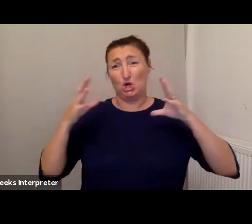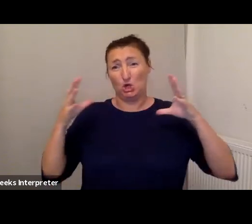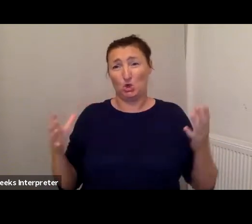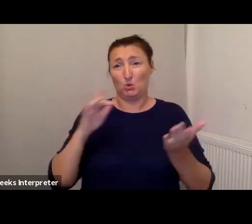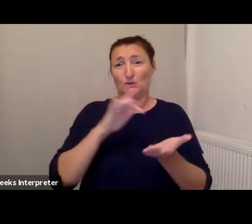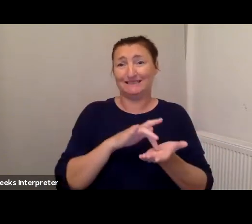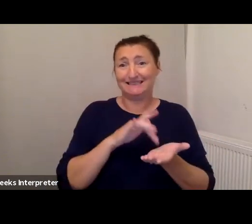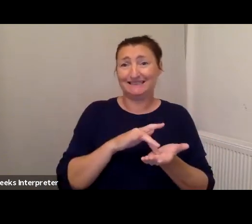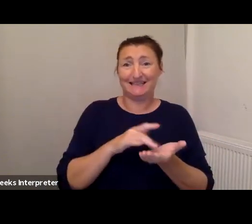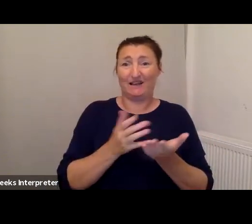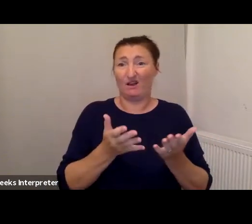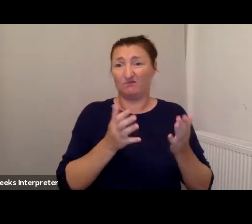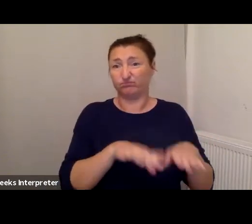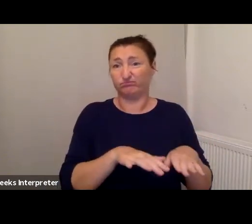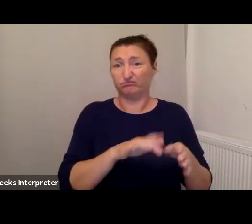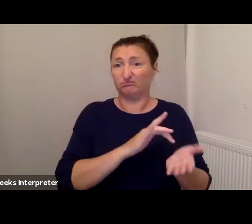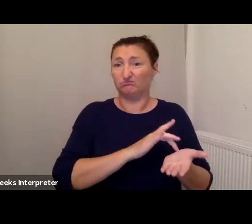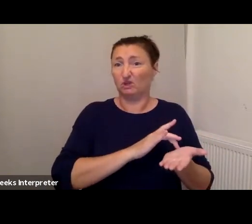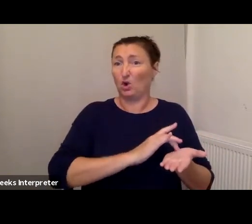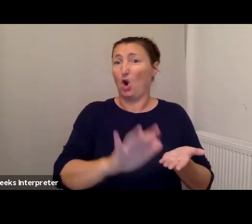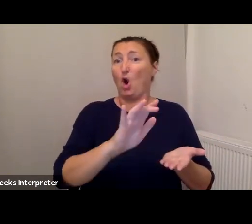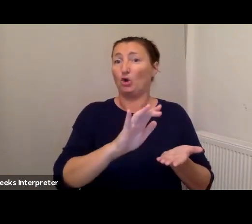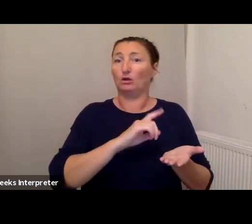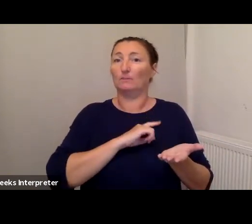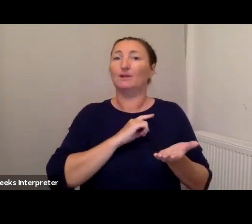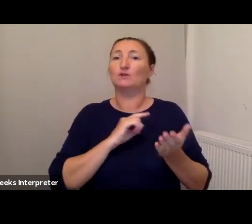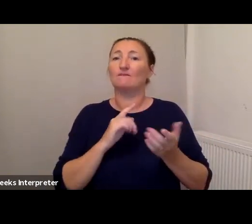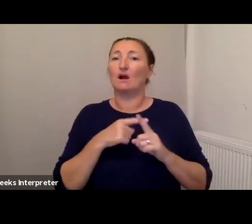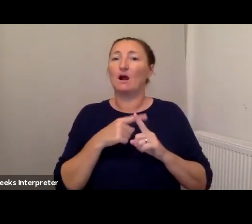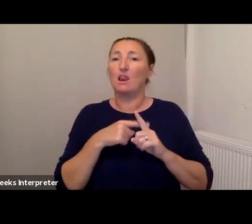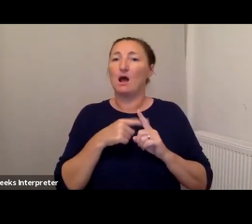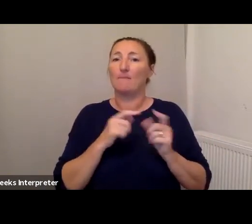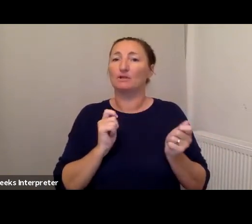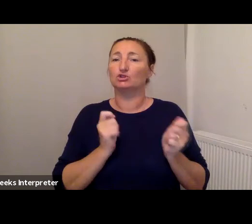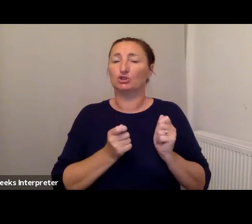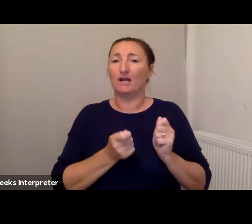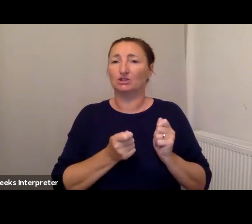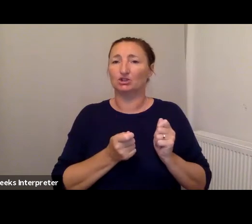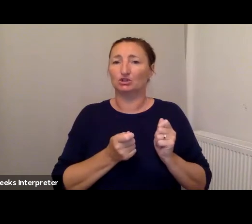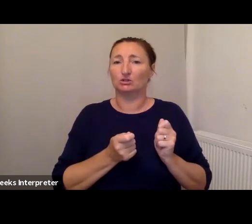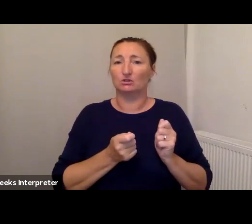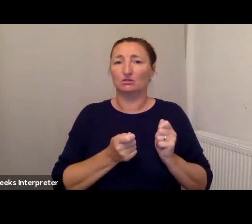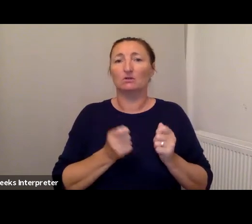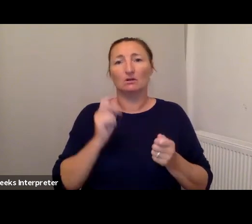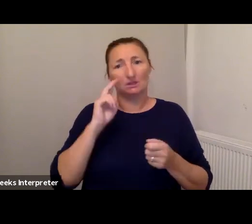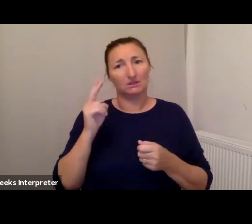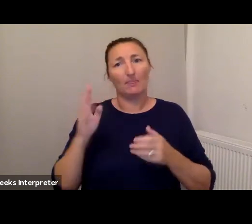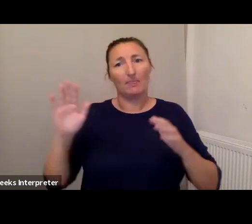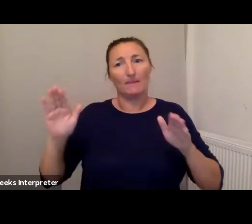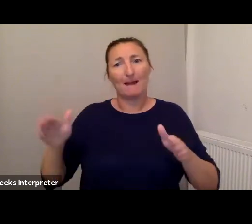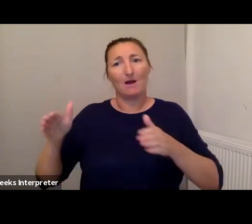longer, do not exist. And most of these are because of climate change. We have seen many of these in the